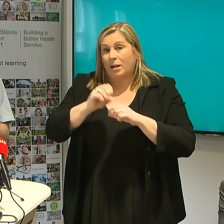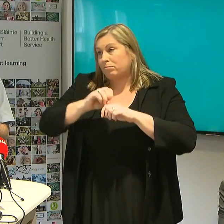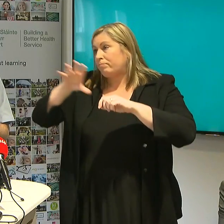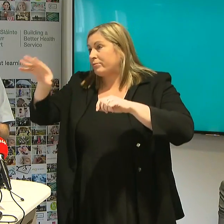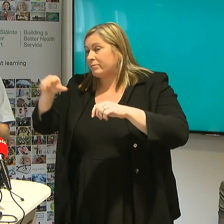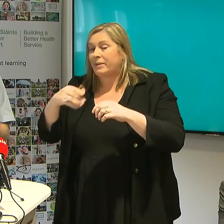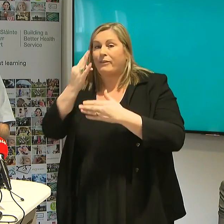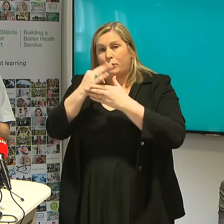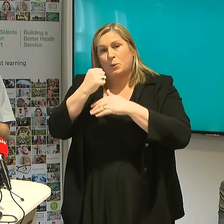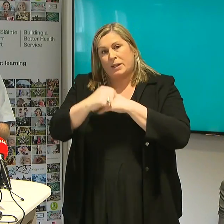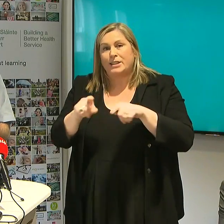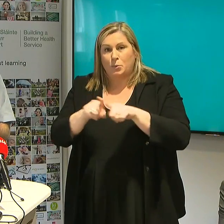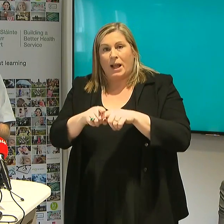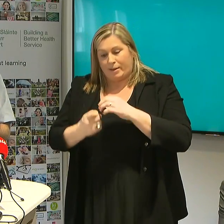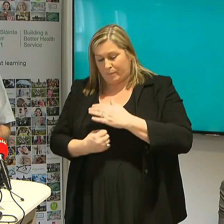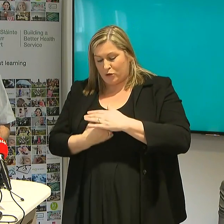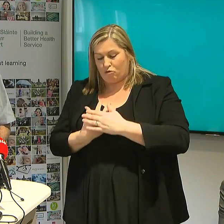days after that.